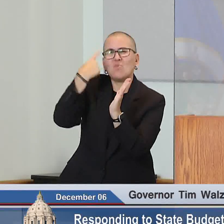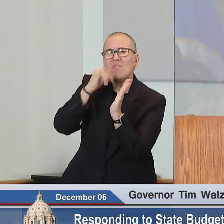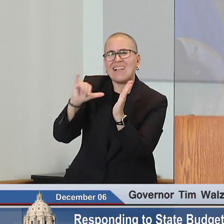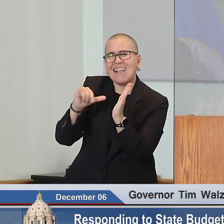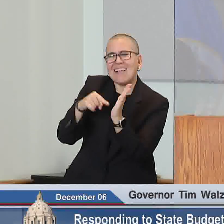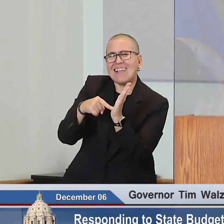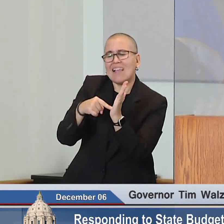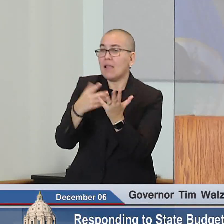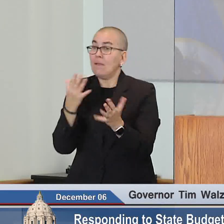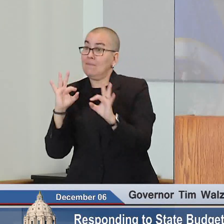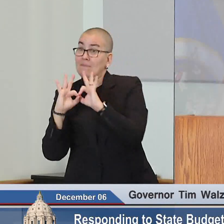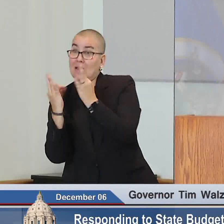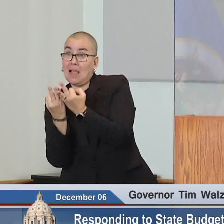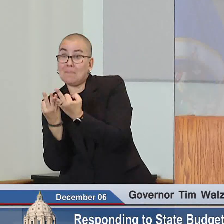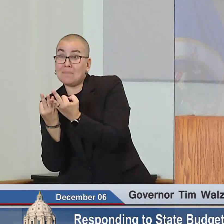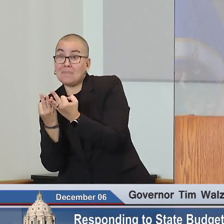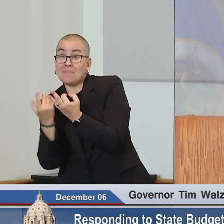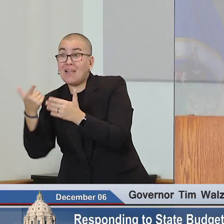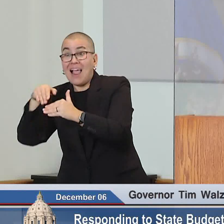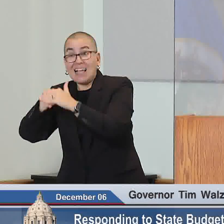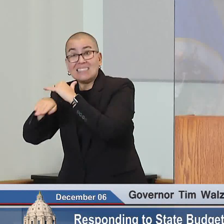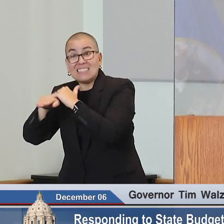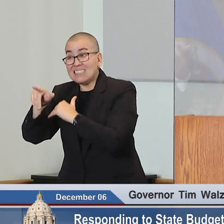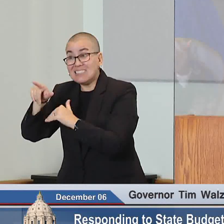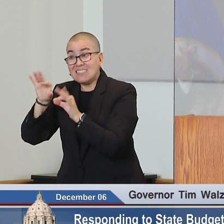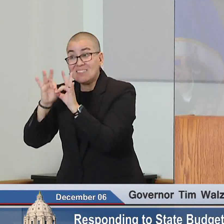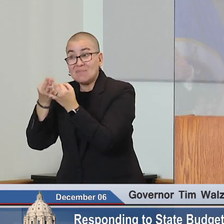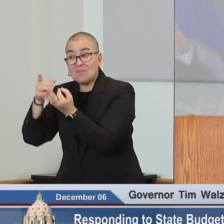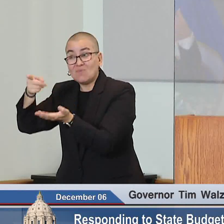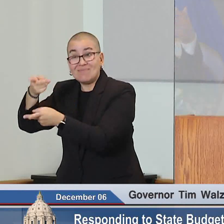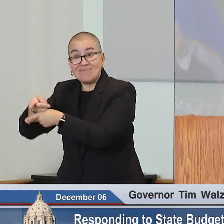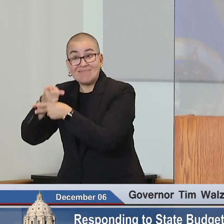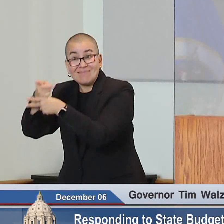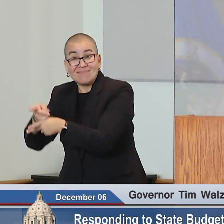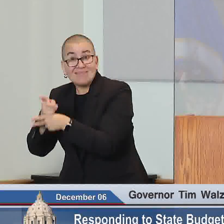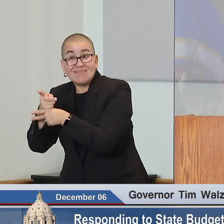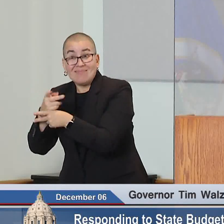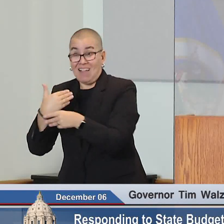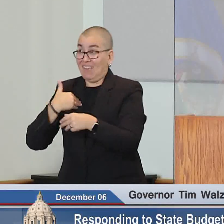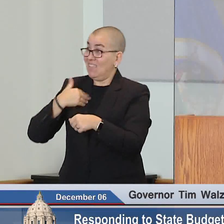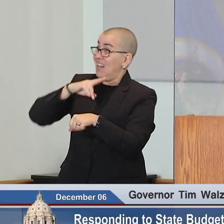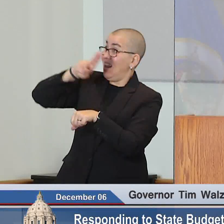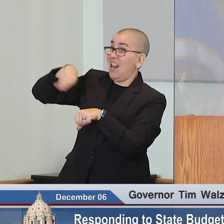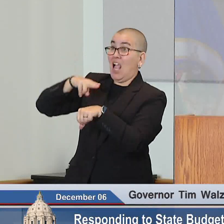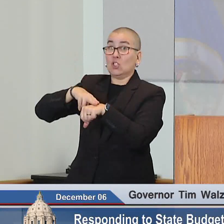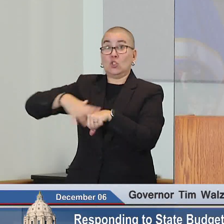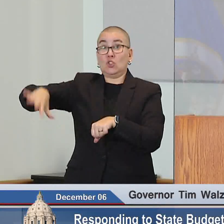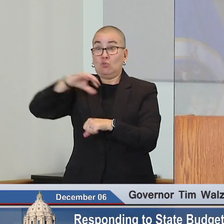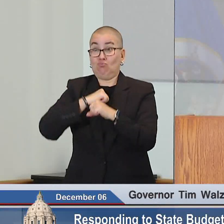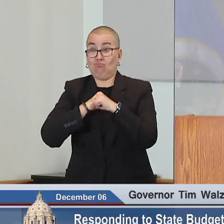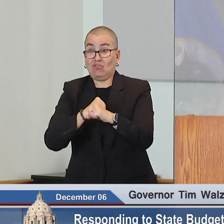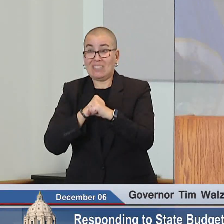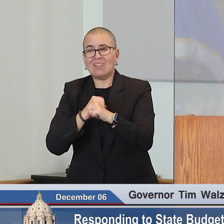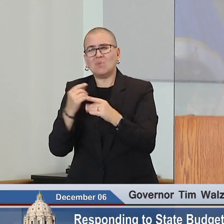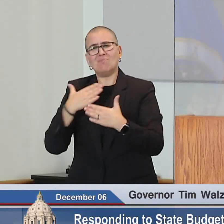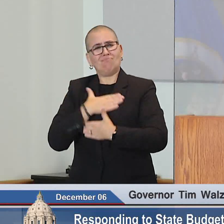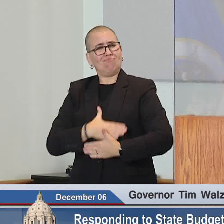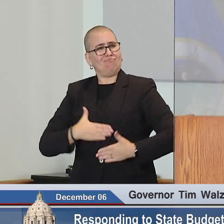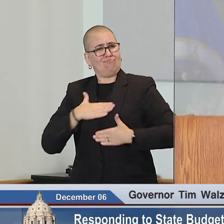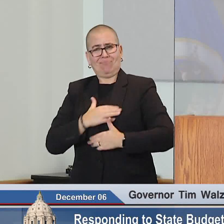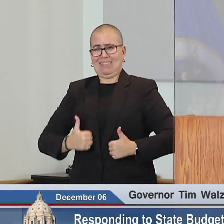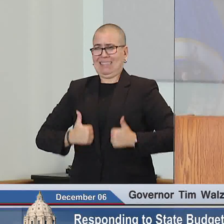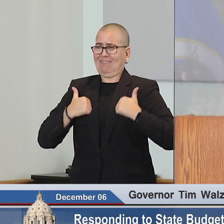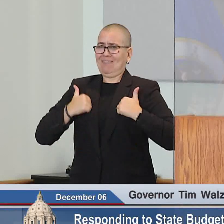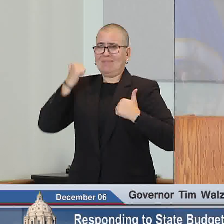child care, protecting our natural resources and the ability for people to be able to enjoy those things, and continuing to make a diverse